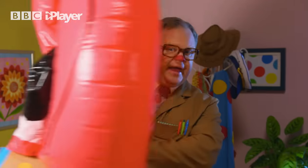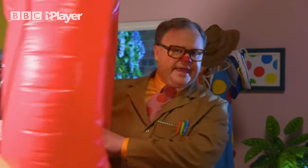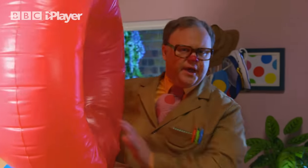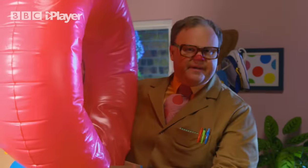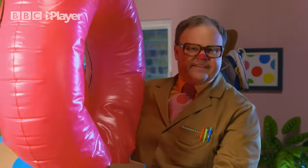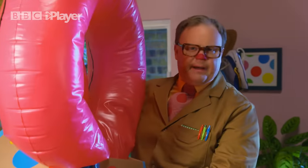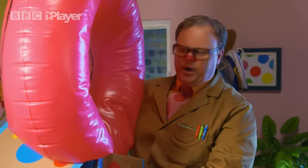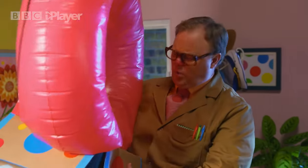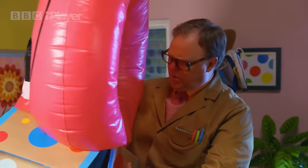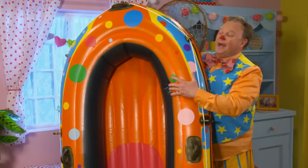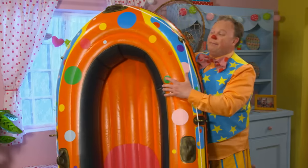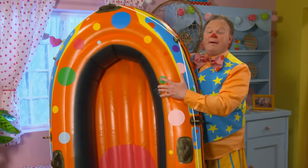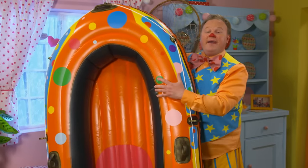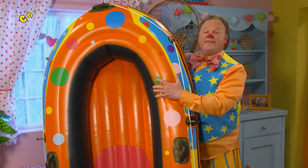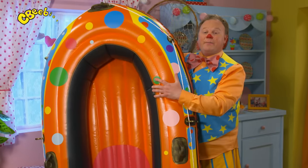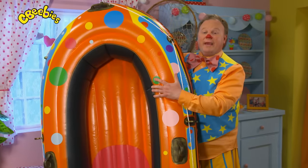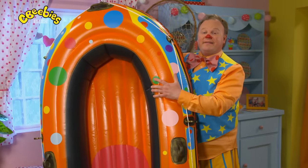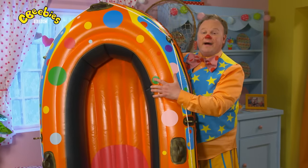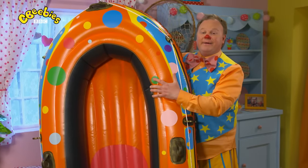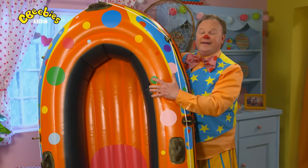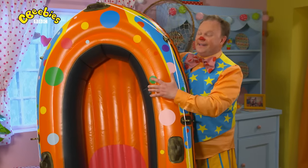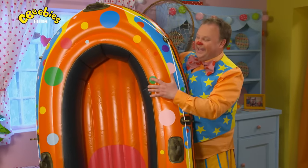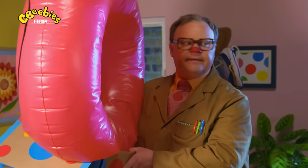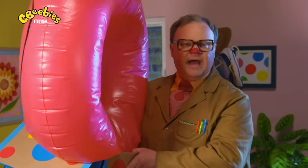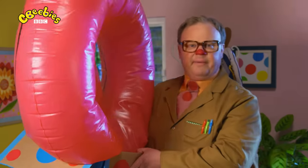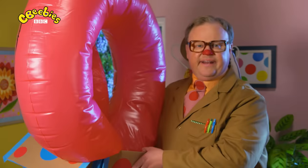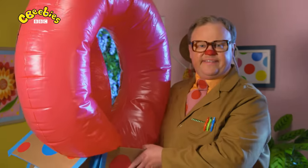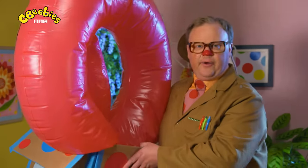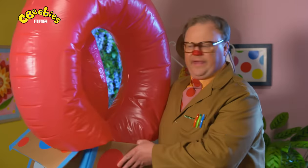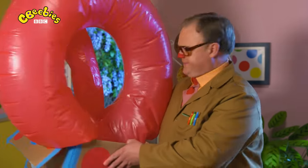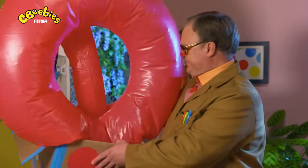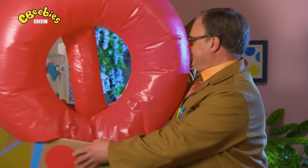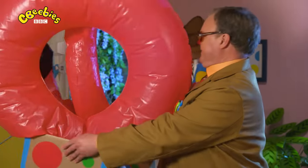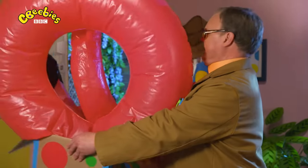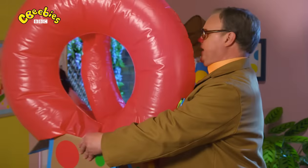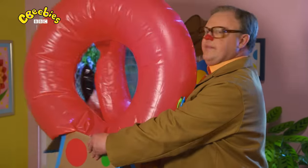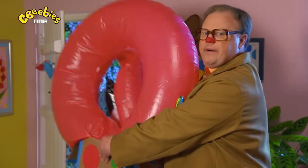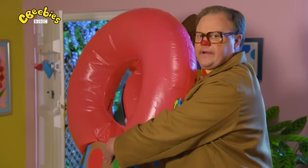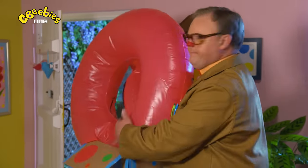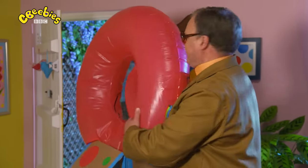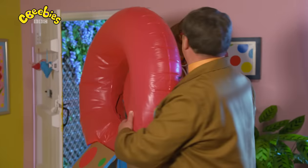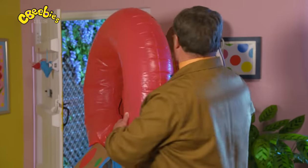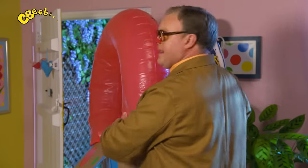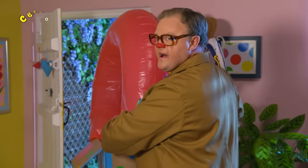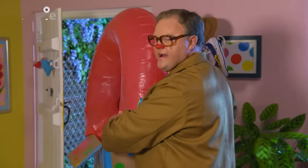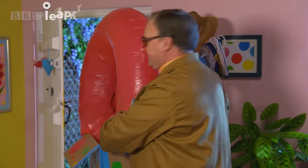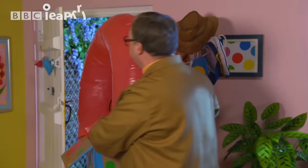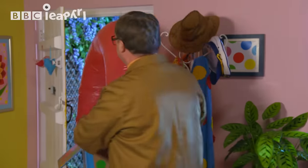Thank you, Mr. Tumble. Bye-bye, shopkeeper Tumble. How am I going to sell this? That go in the bargain bucket. Goodbye!